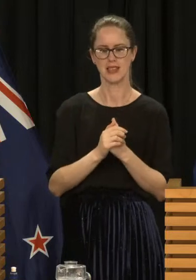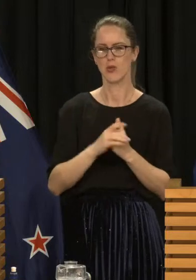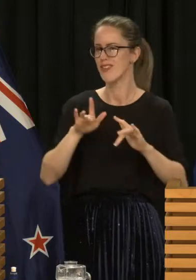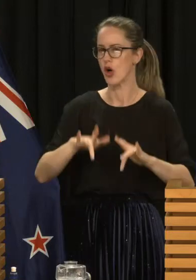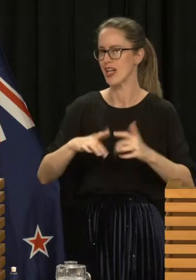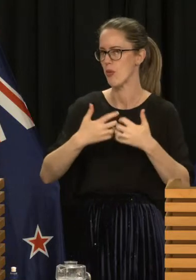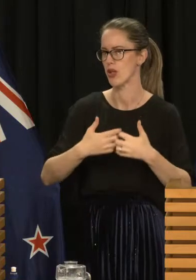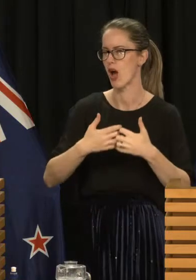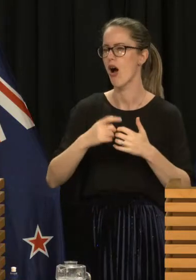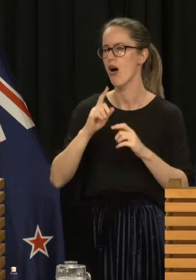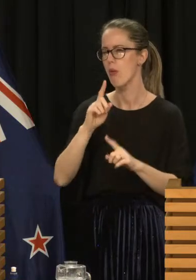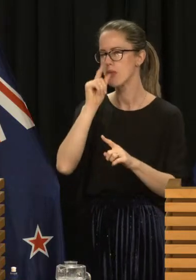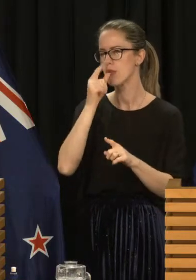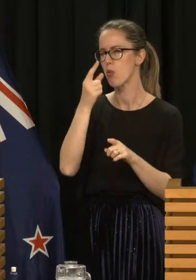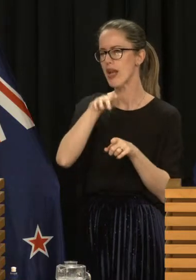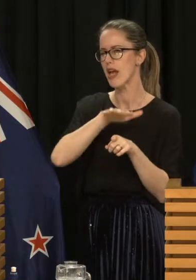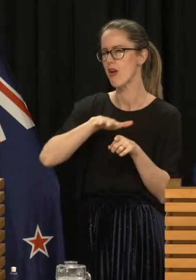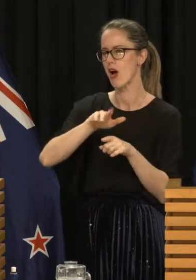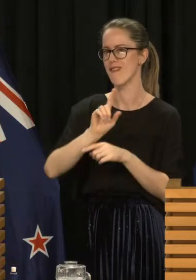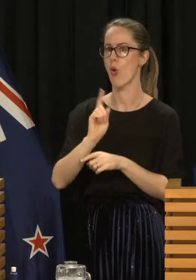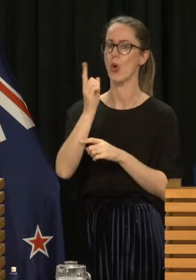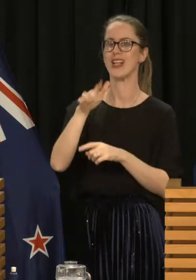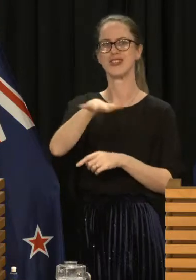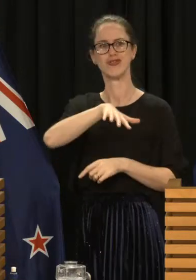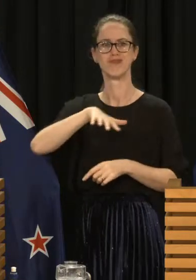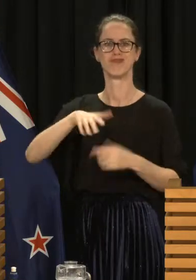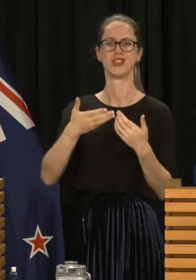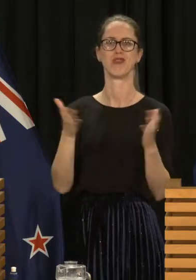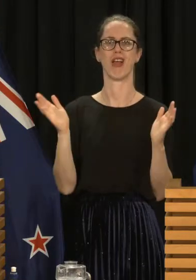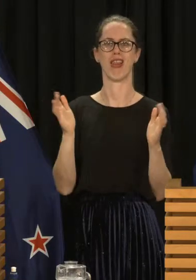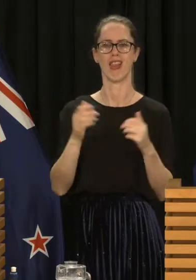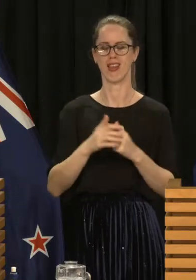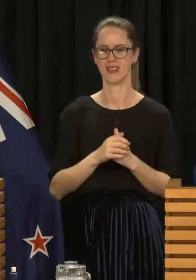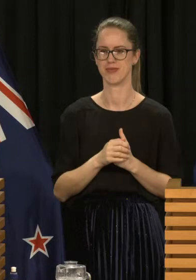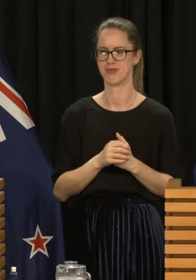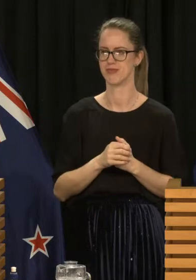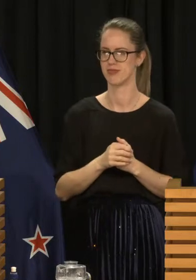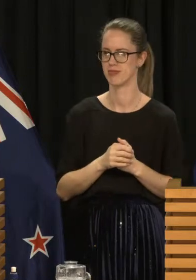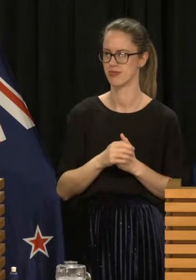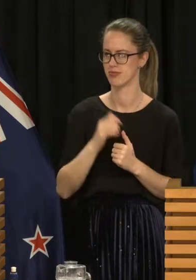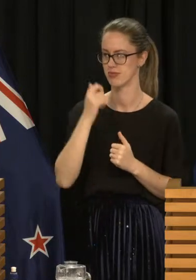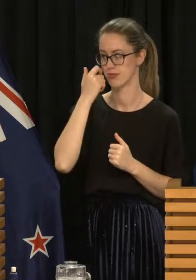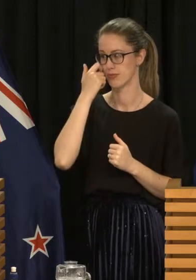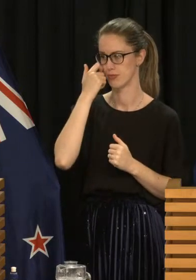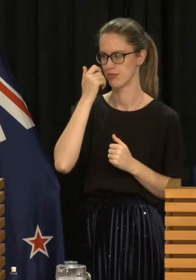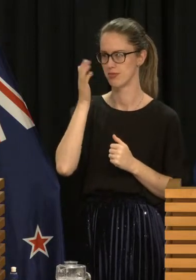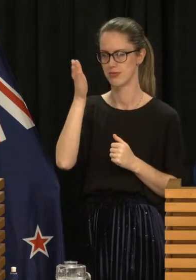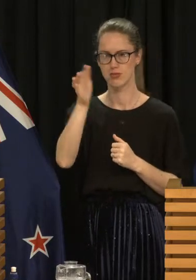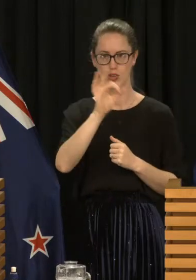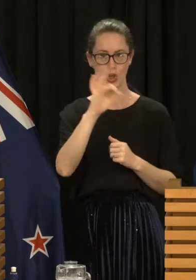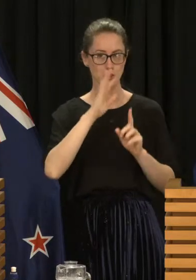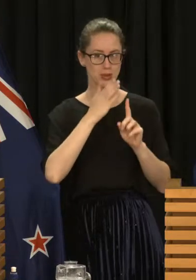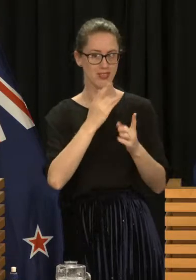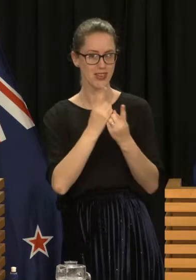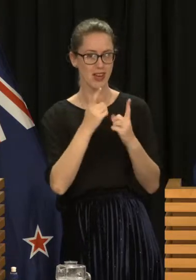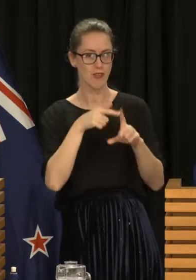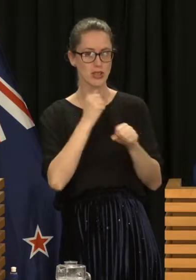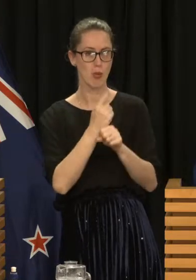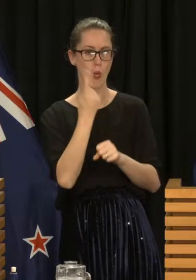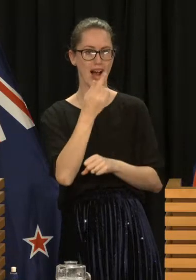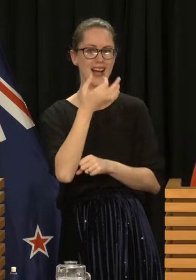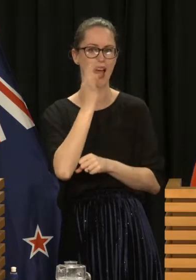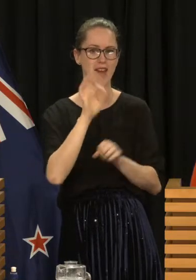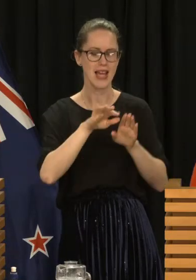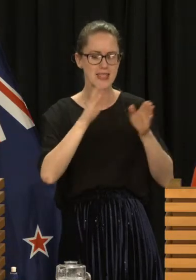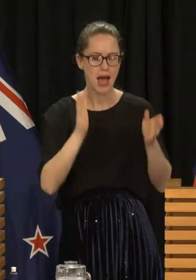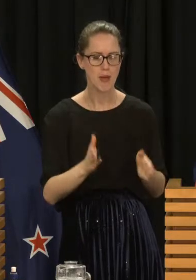other than the very specific area of Auckland that they both were in. Sorry, you don't have a specific thing of, say, a cafe table